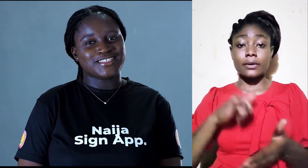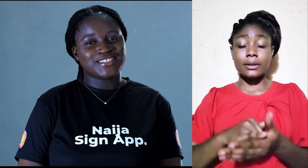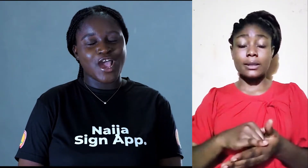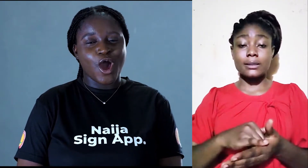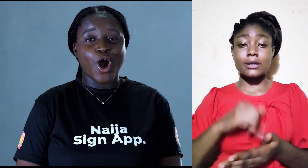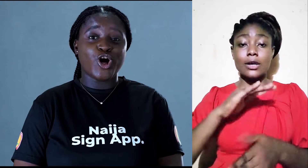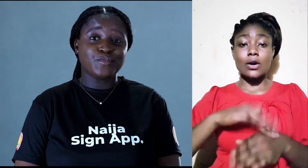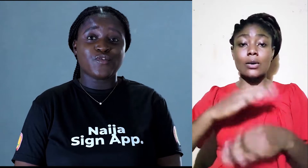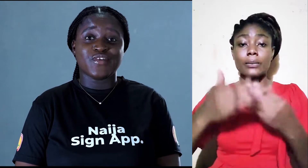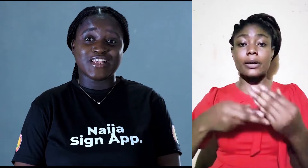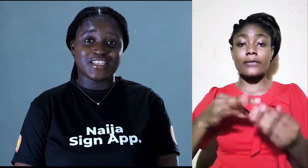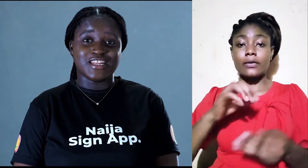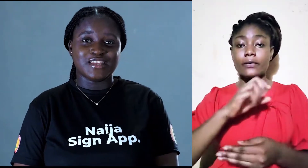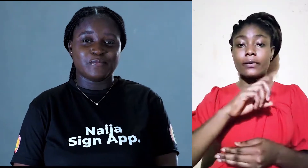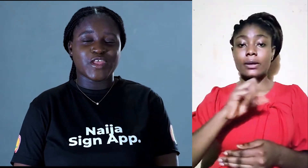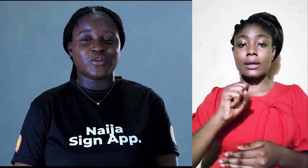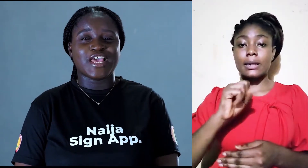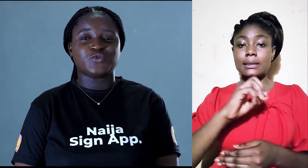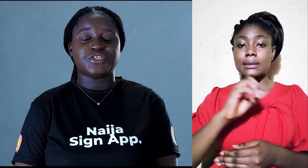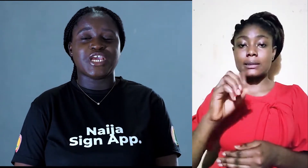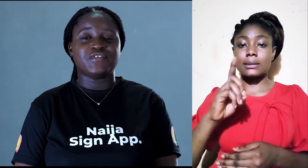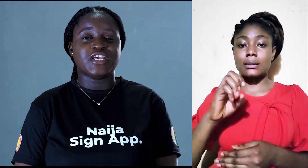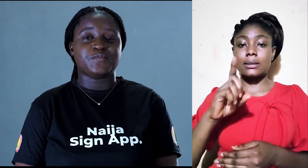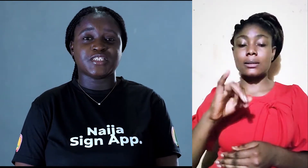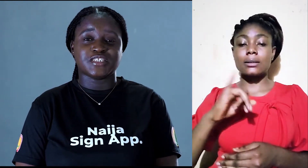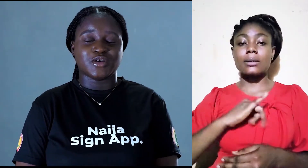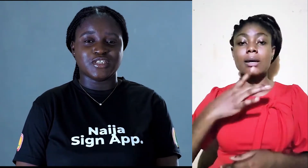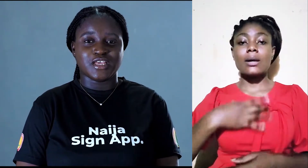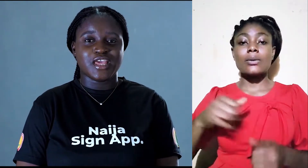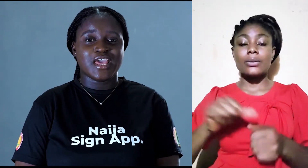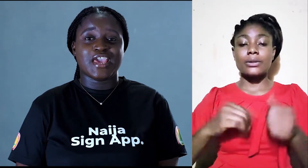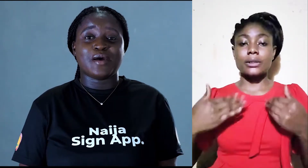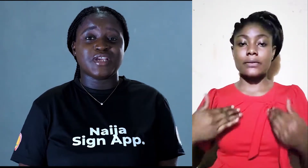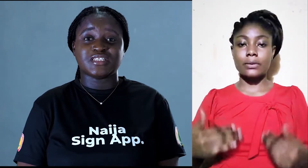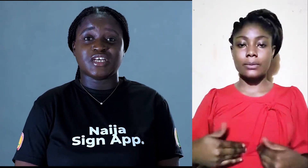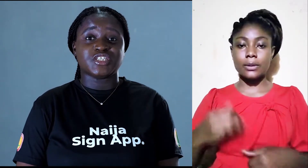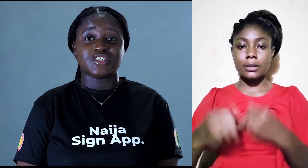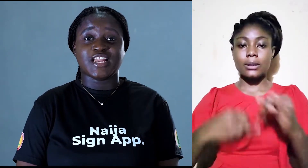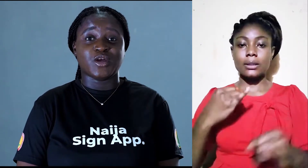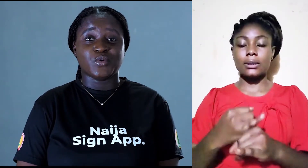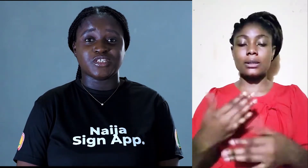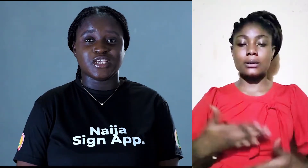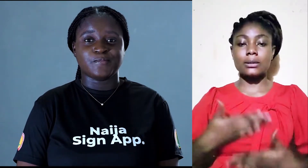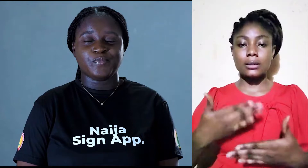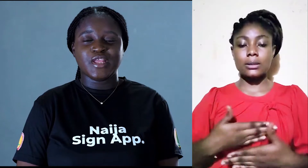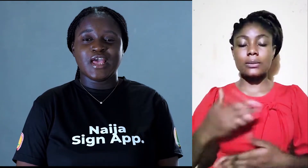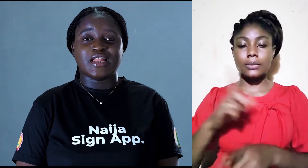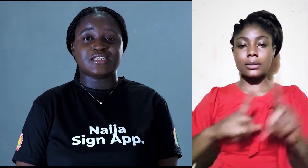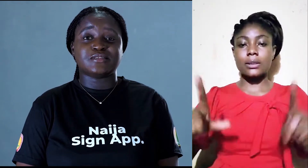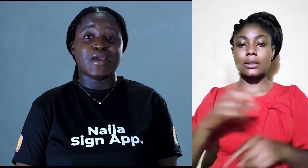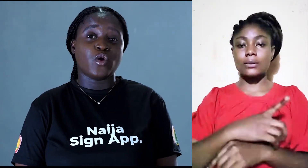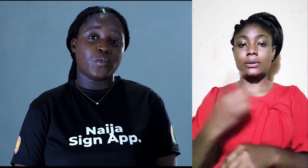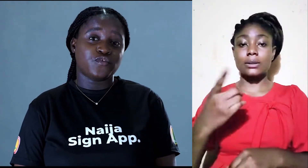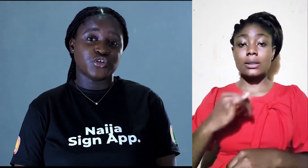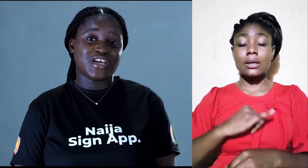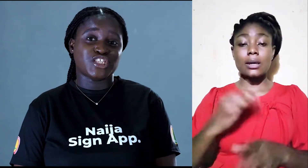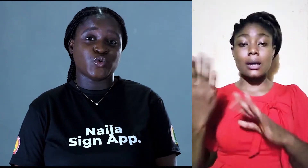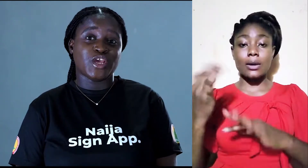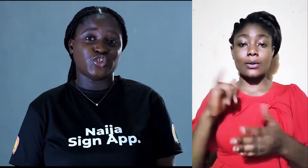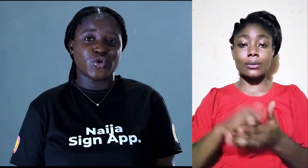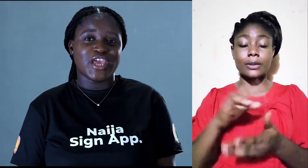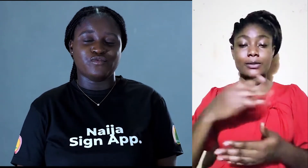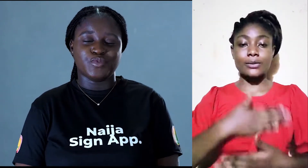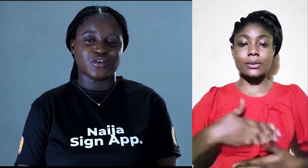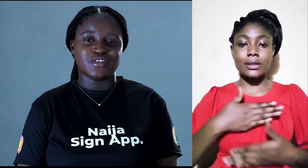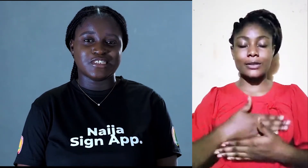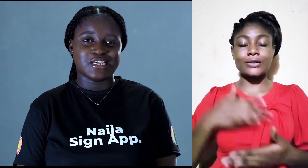into that, on behalf of S-Deli, I would like to wish every deaf person out there a happy International Sign Language. And I hope for you that